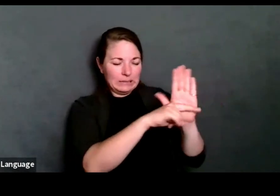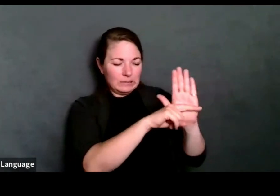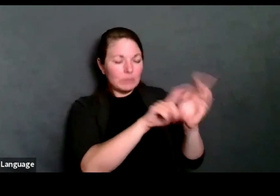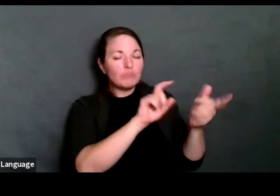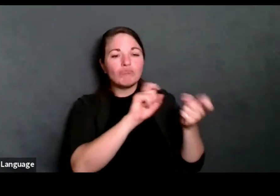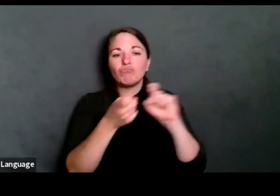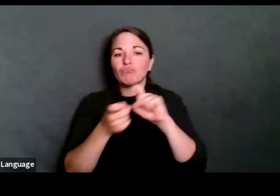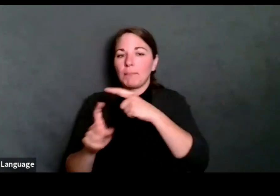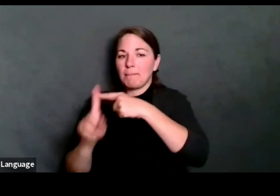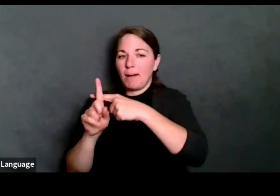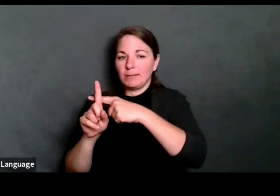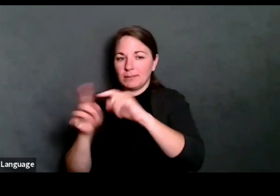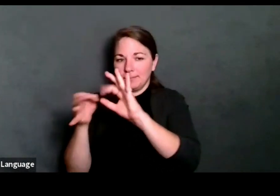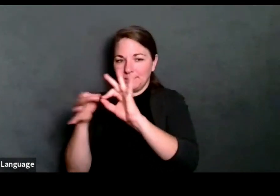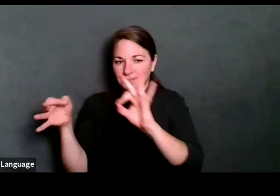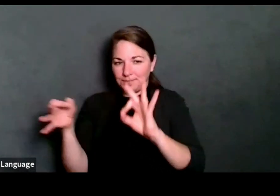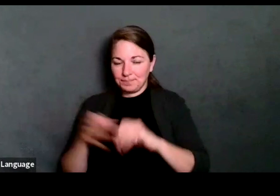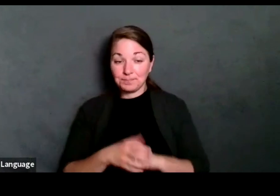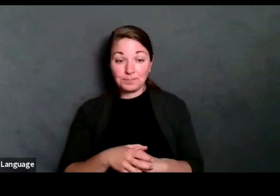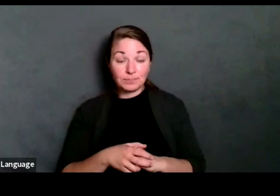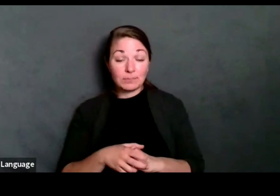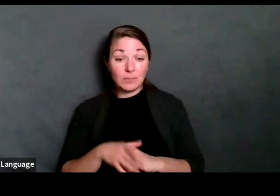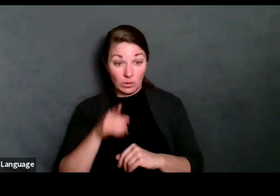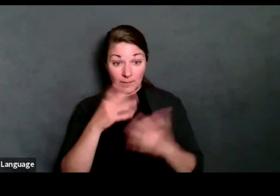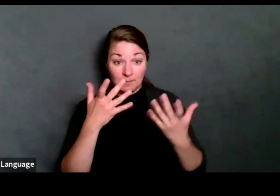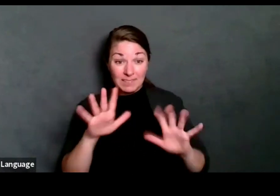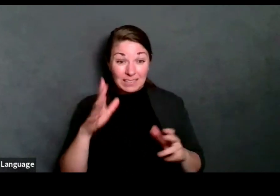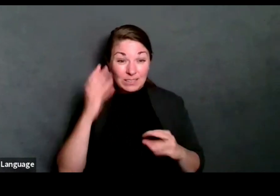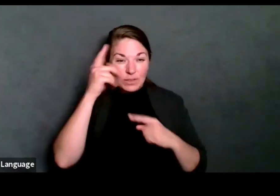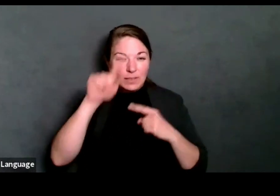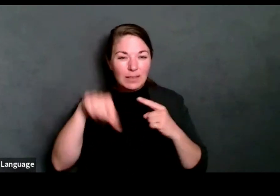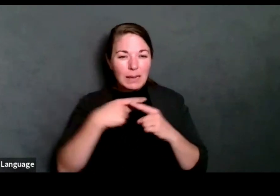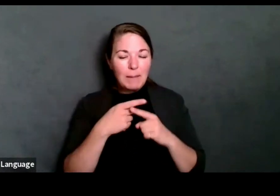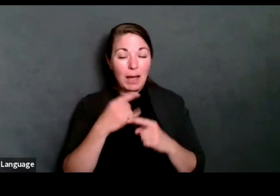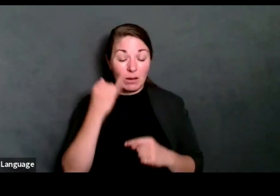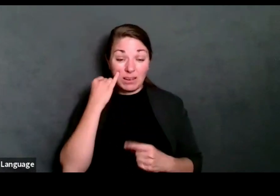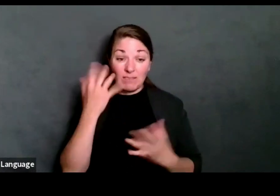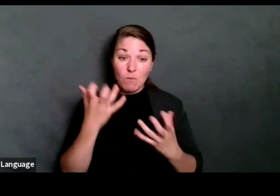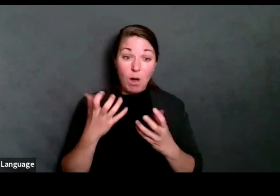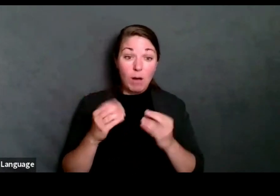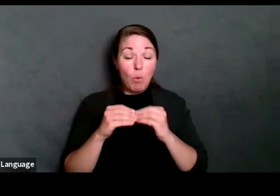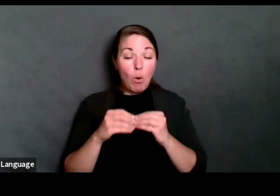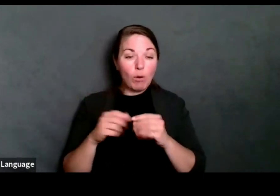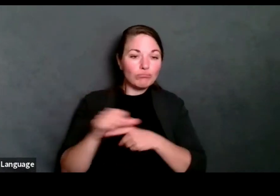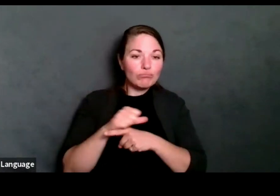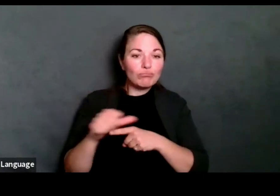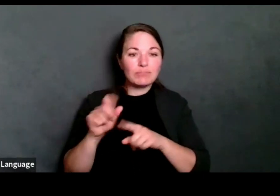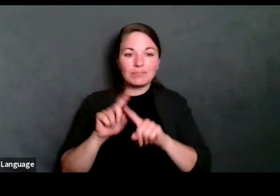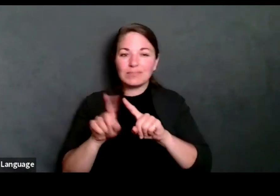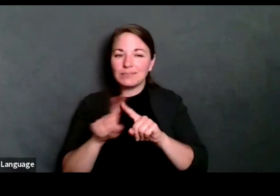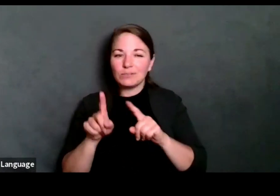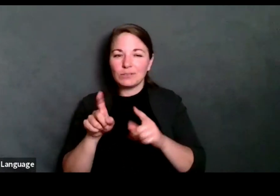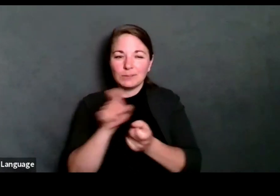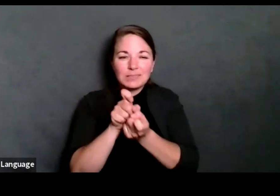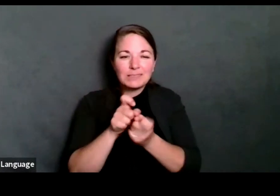When you're done, think about whether there are any scenarios that you want to workshop in our discussion session. So let's